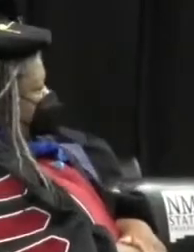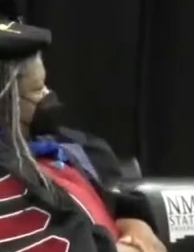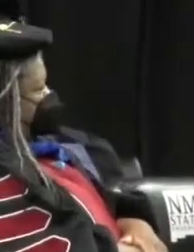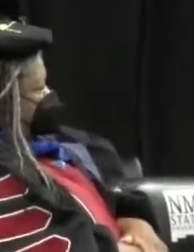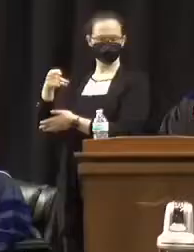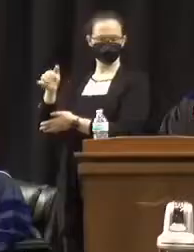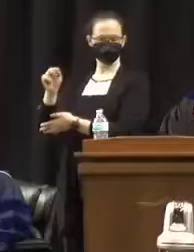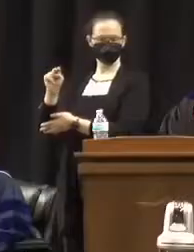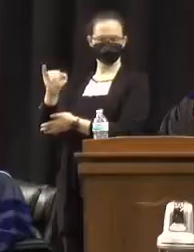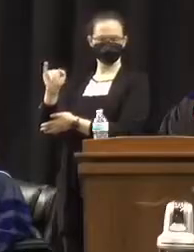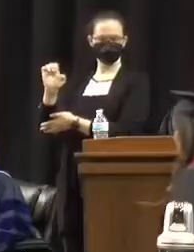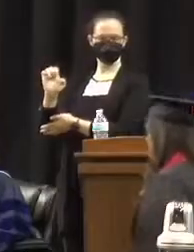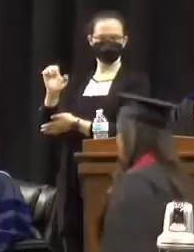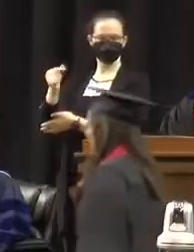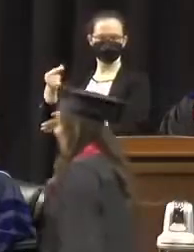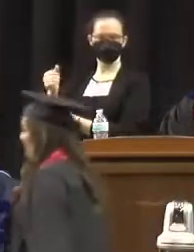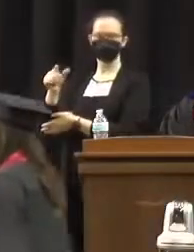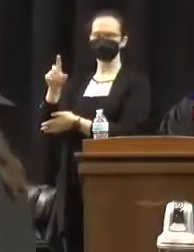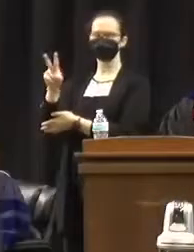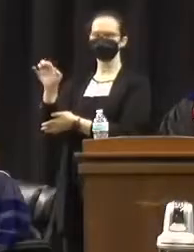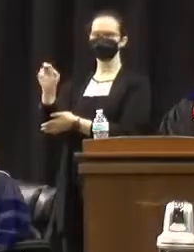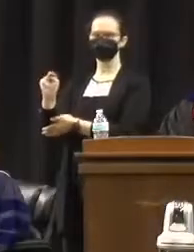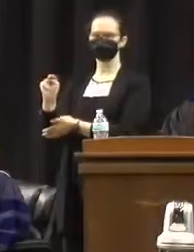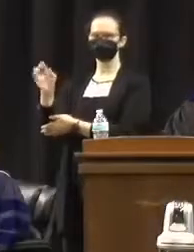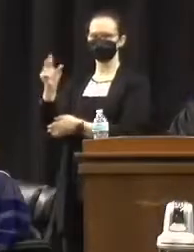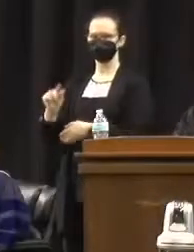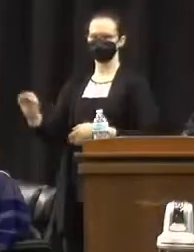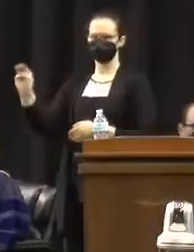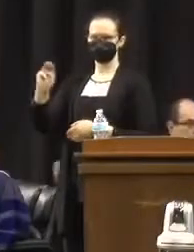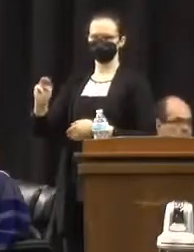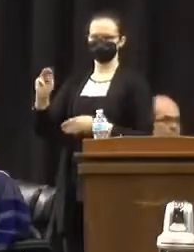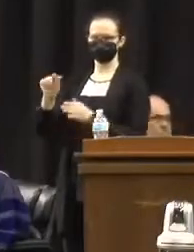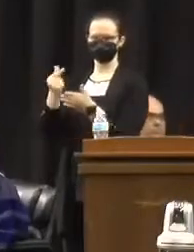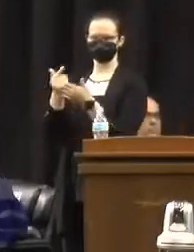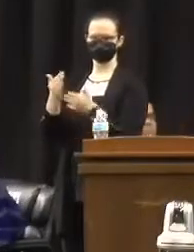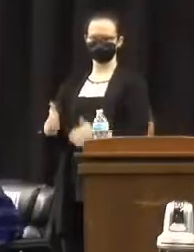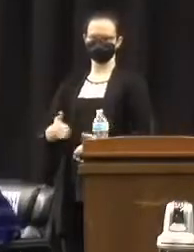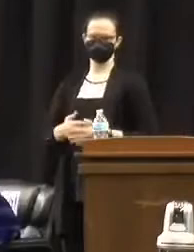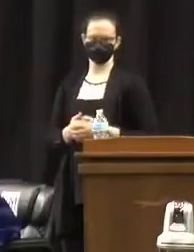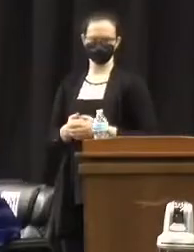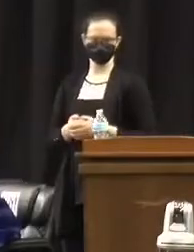Stephanie Galvan, Meritorious Graduate.